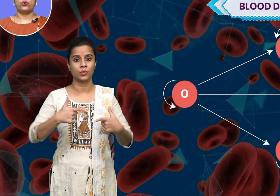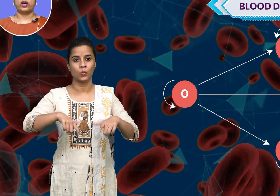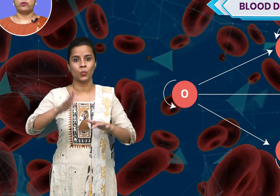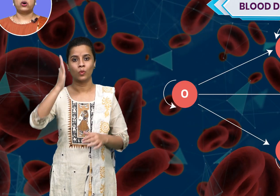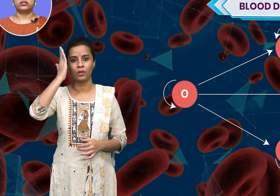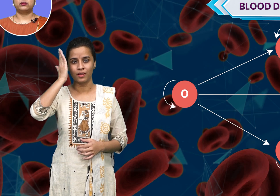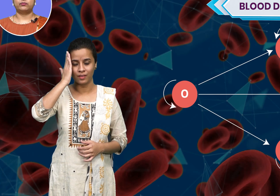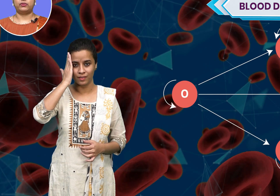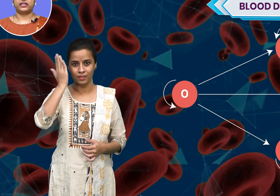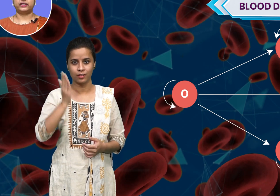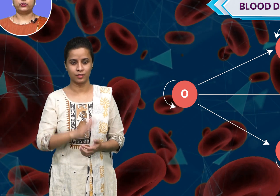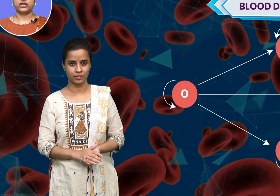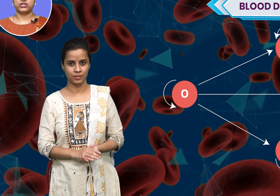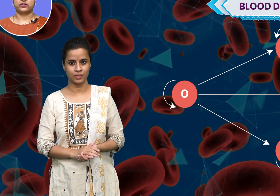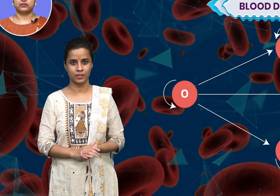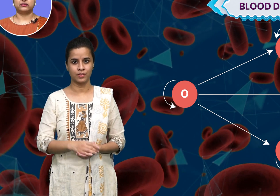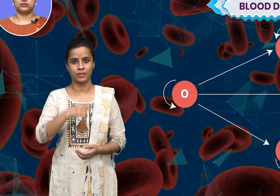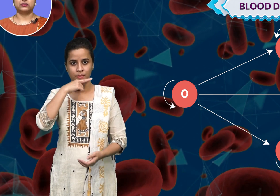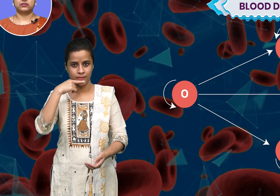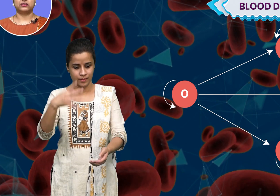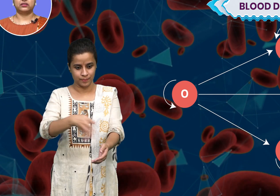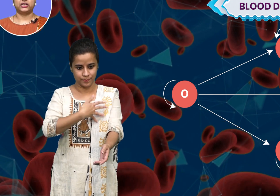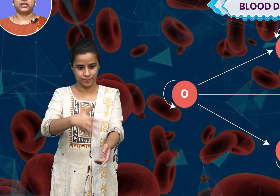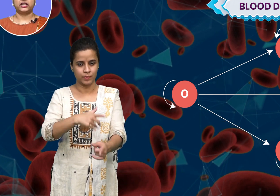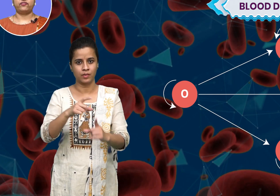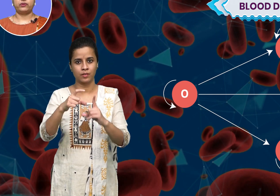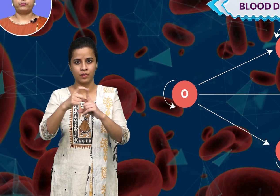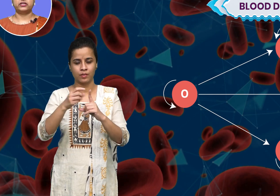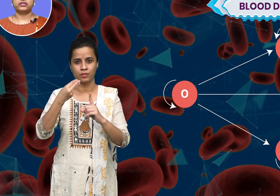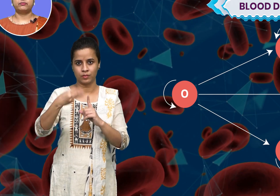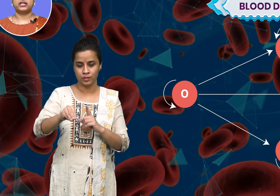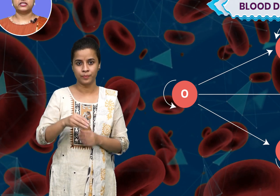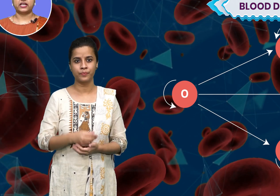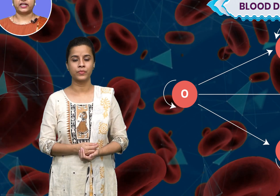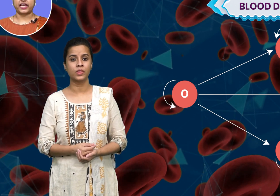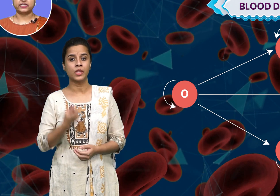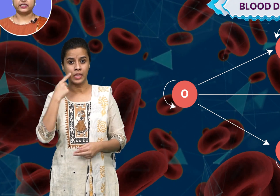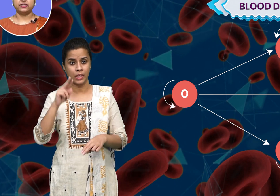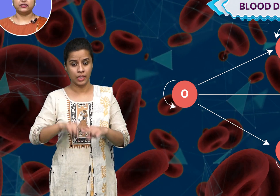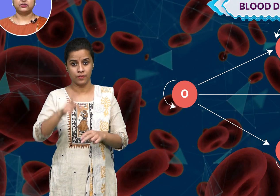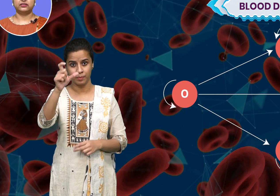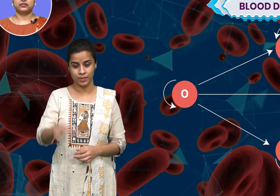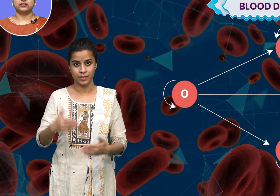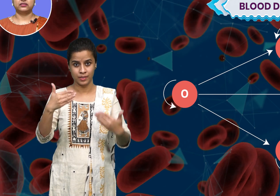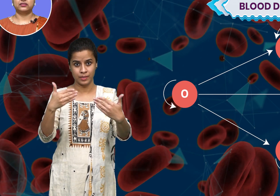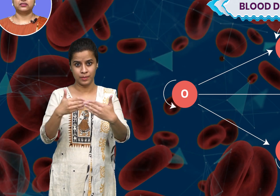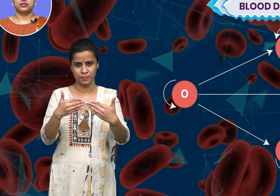Let's know about blood donation. If a person meets an accident,